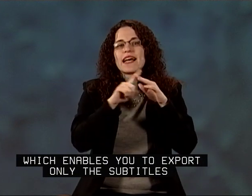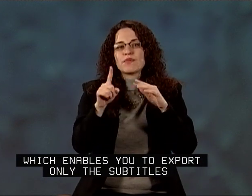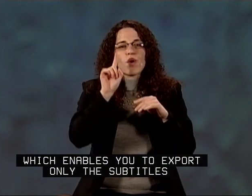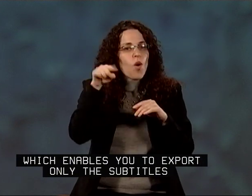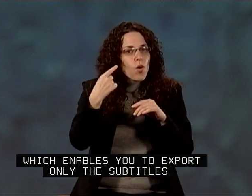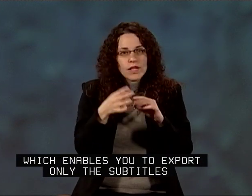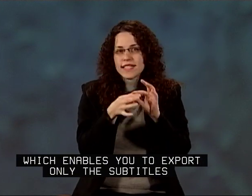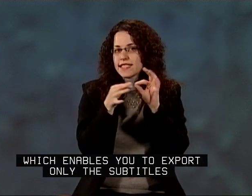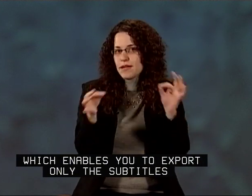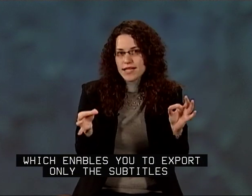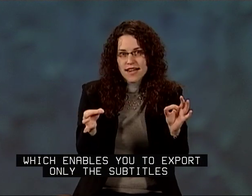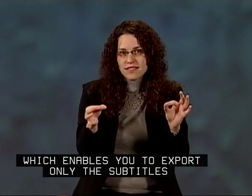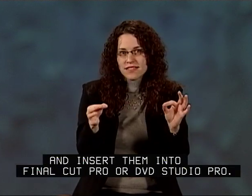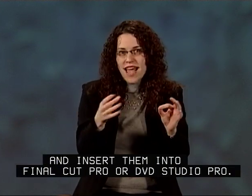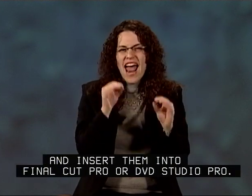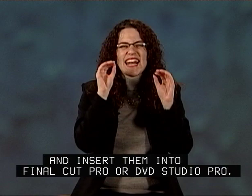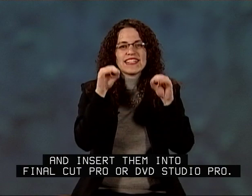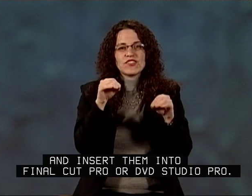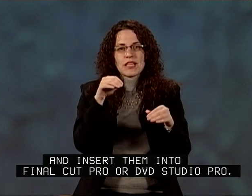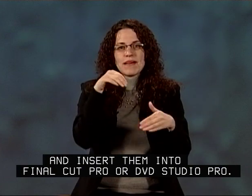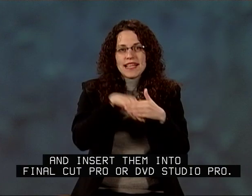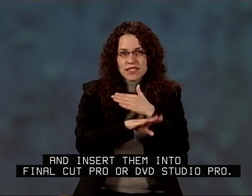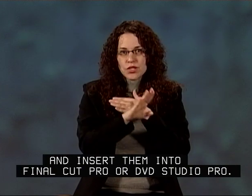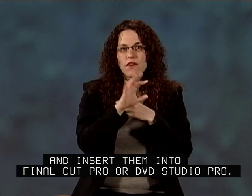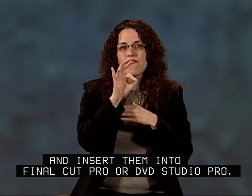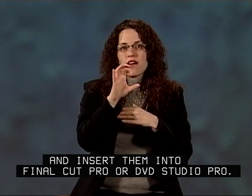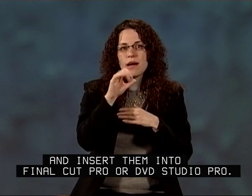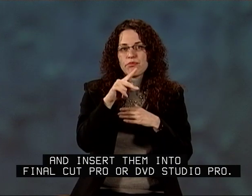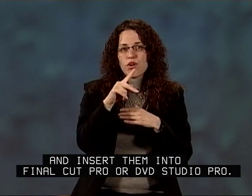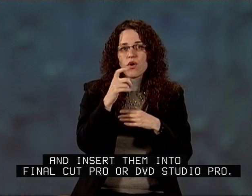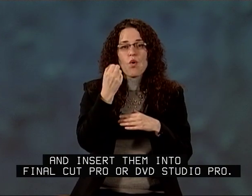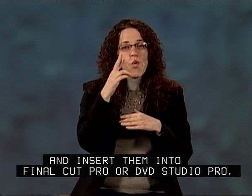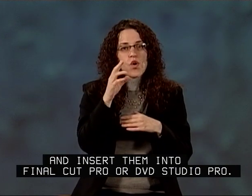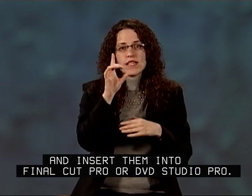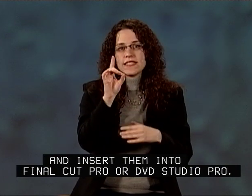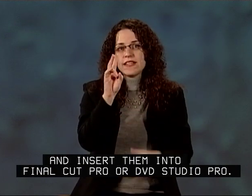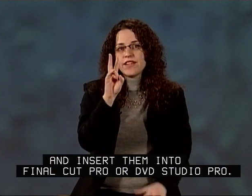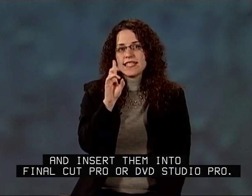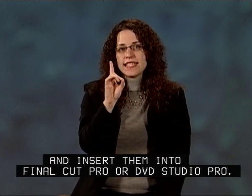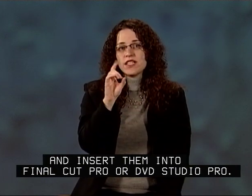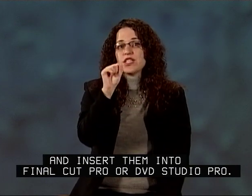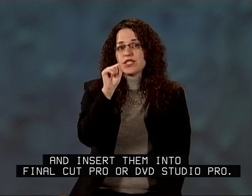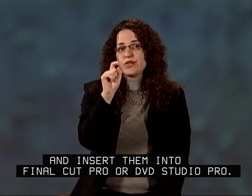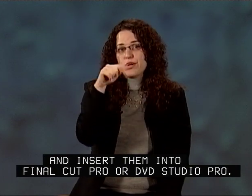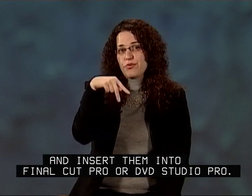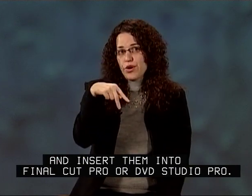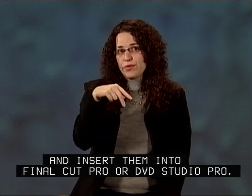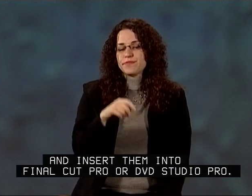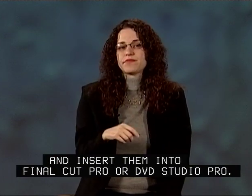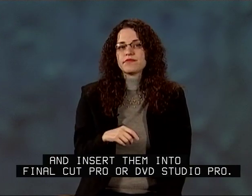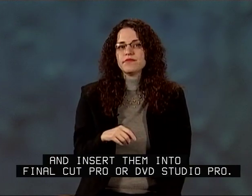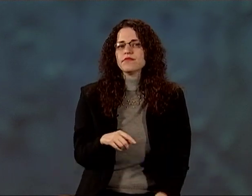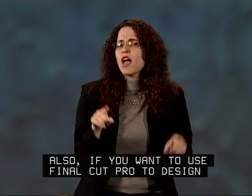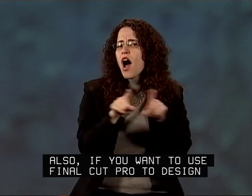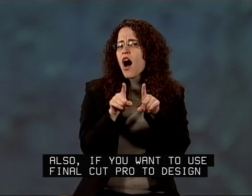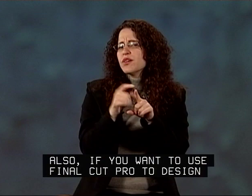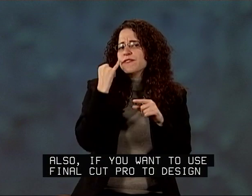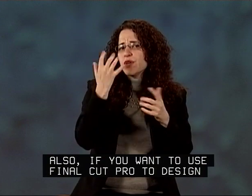export only the subtitles and insert them into Final Cut Pro or DVD Studio Pro. Also, if you